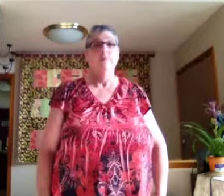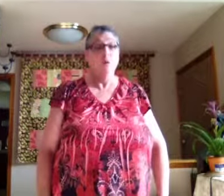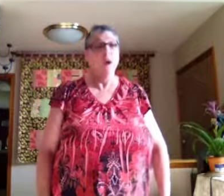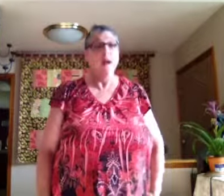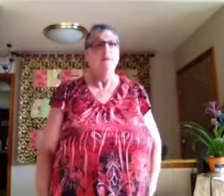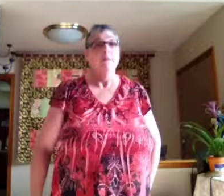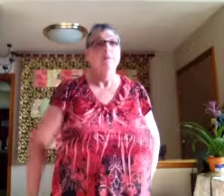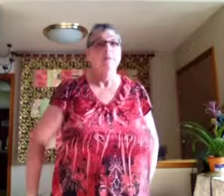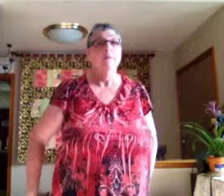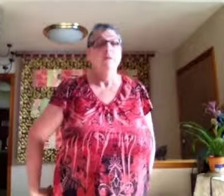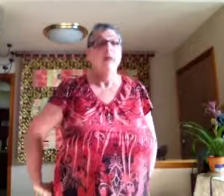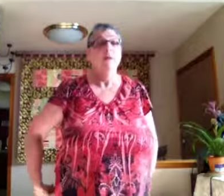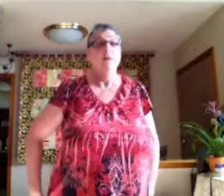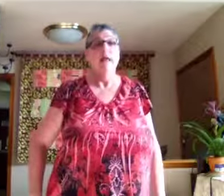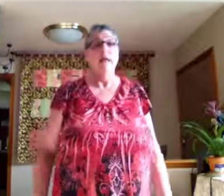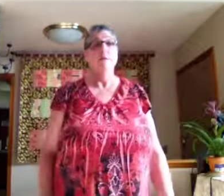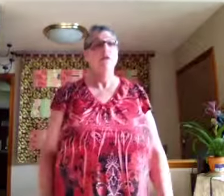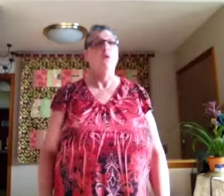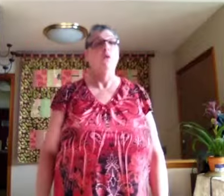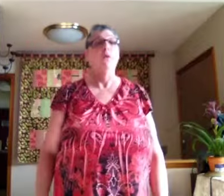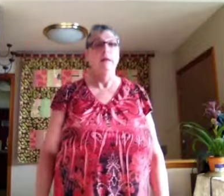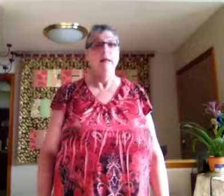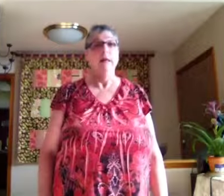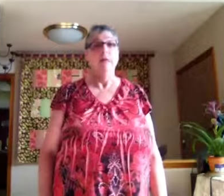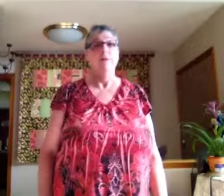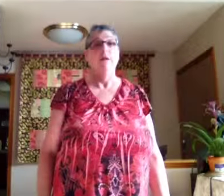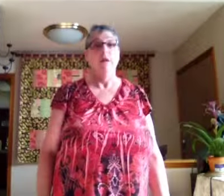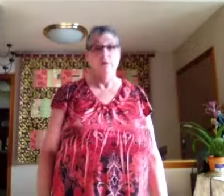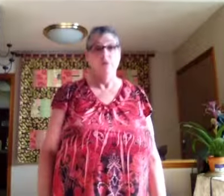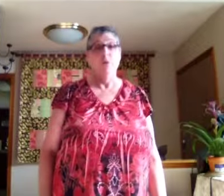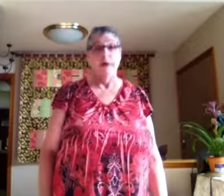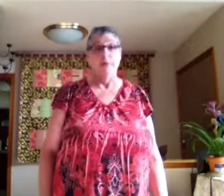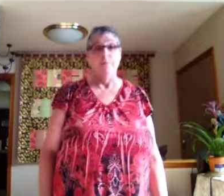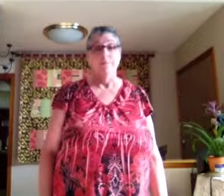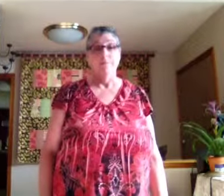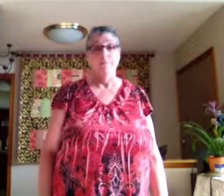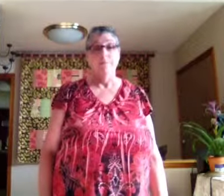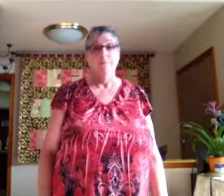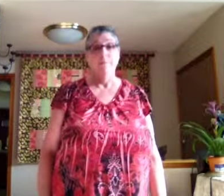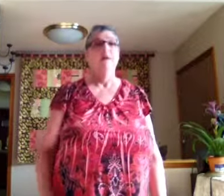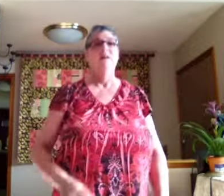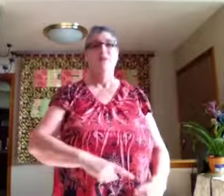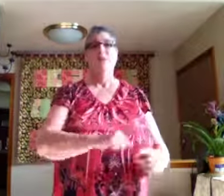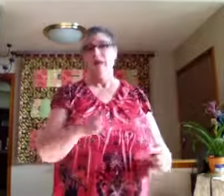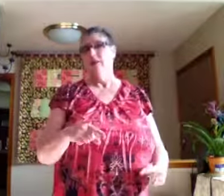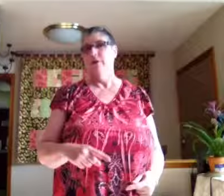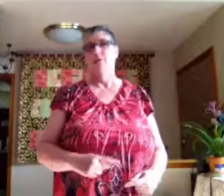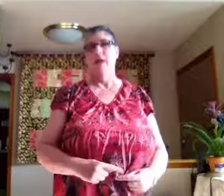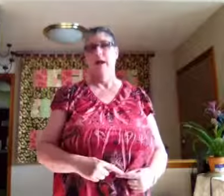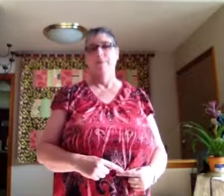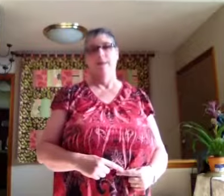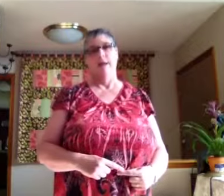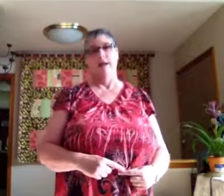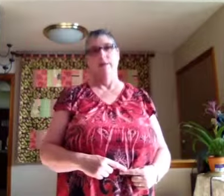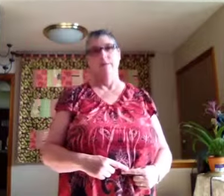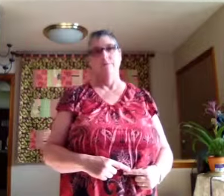You're right. Nathan came and told King David a story. Well, let's look at what happens next.